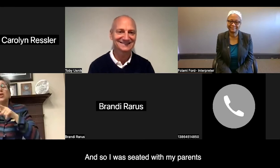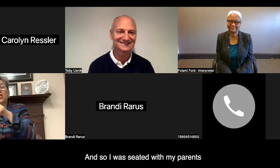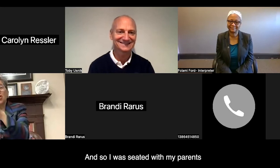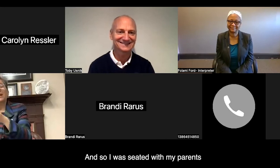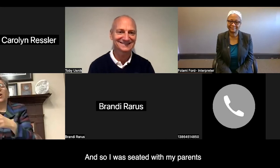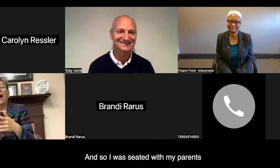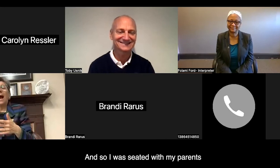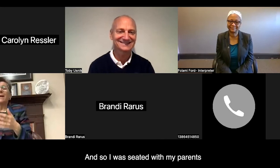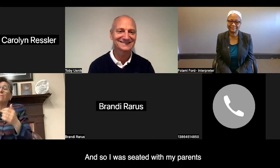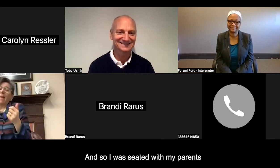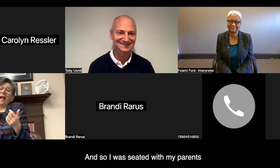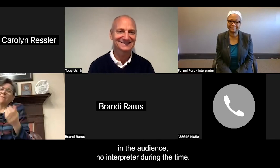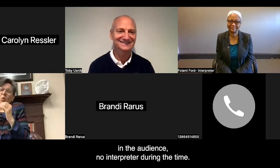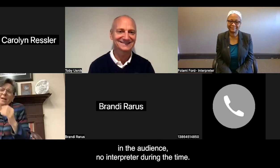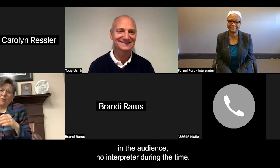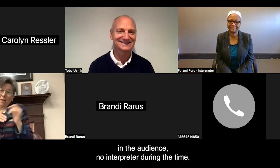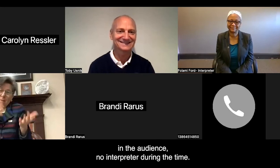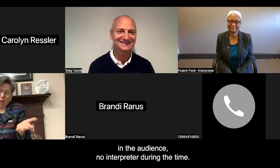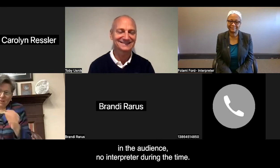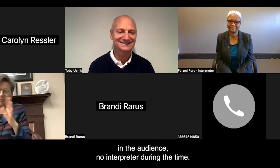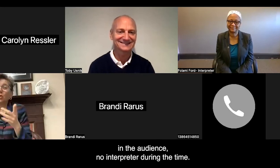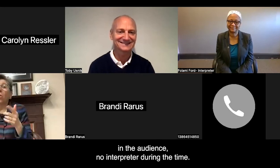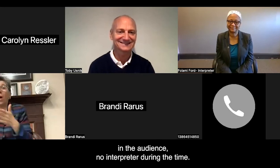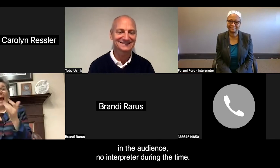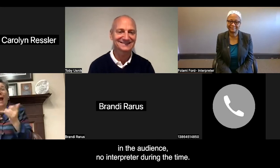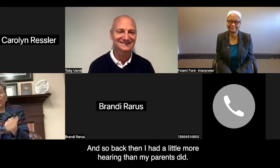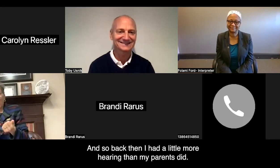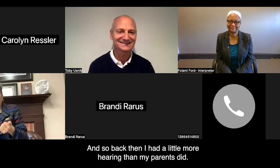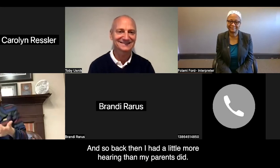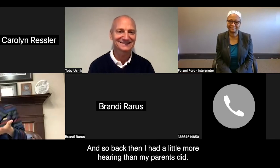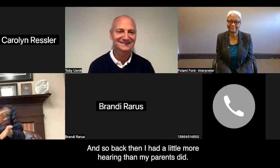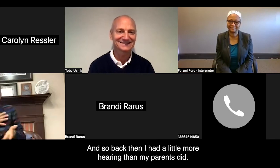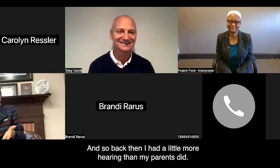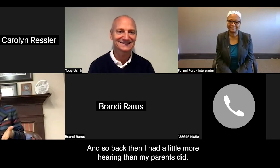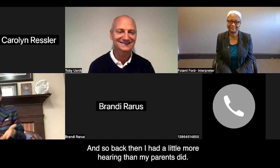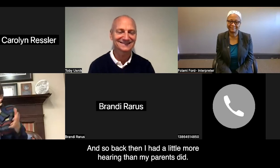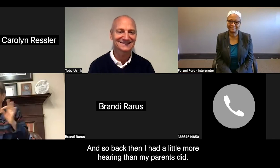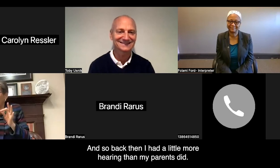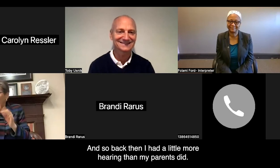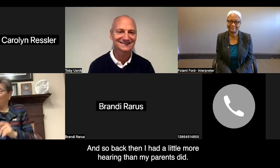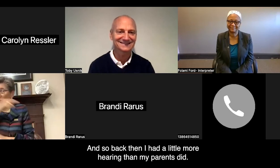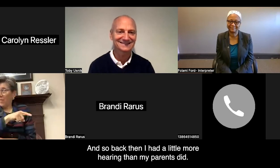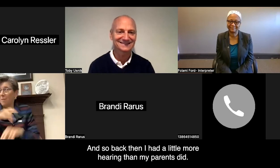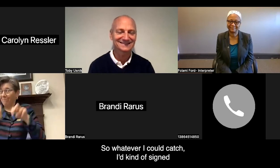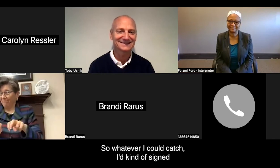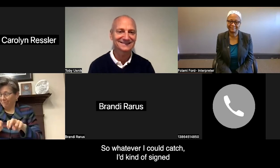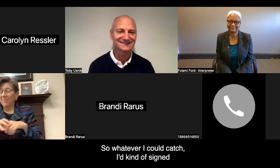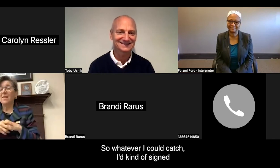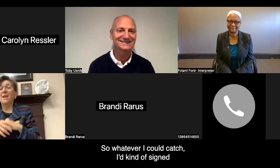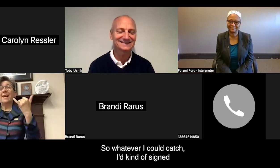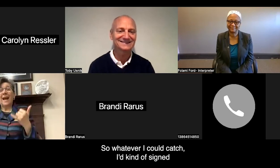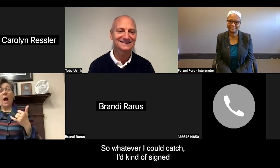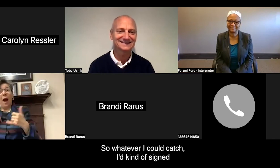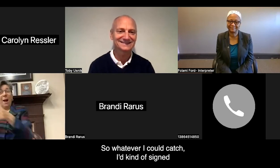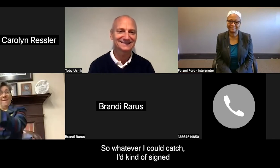parents in the audience, no interpreter during the time. And so back then, I had a little more hearing than my parents did. So whatever I could catch, I'd kind of sign for my